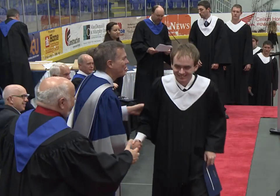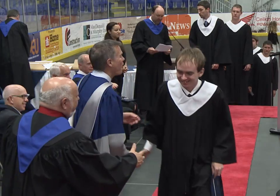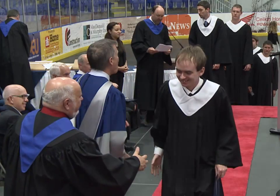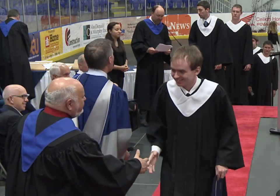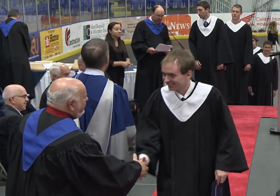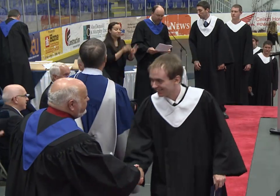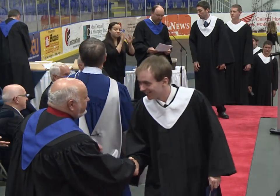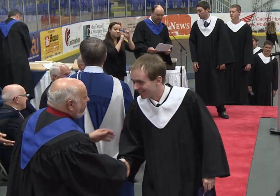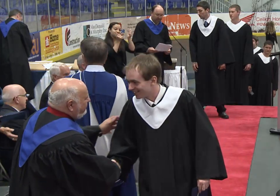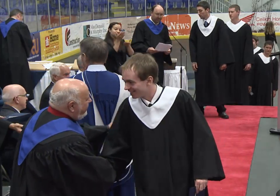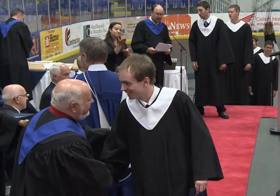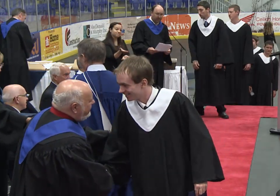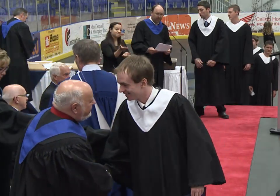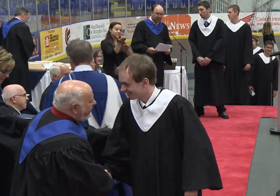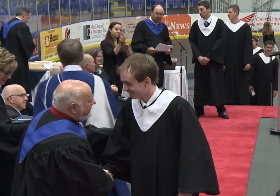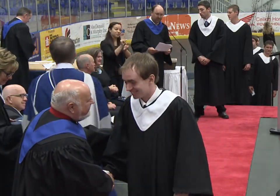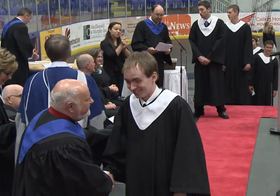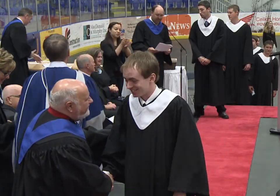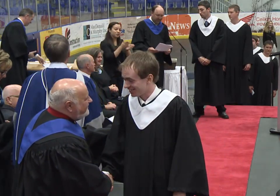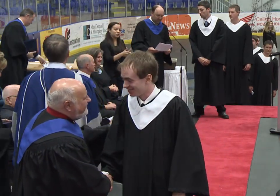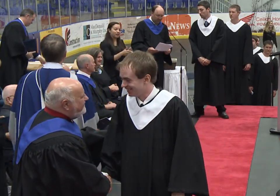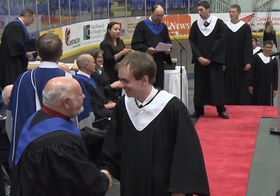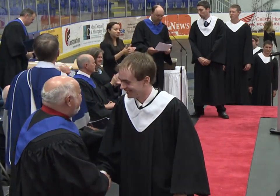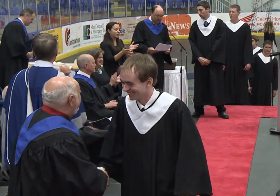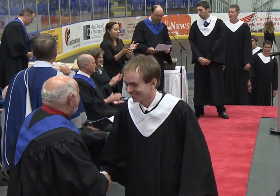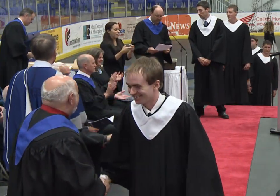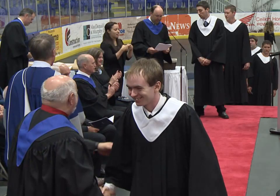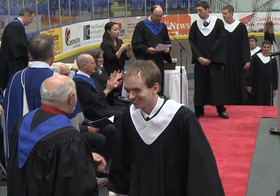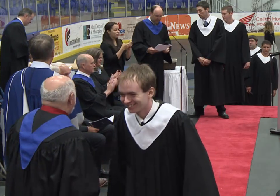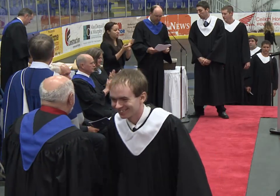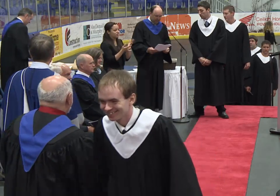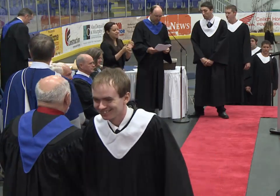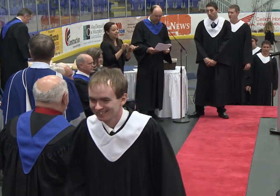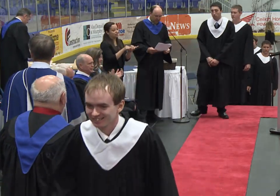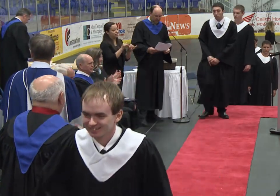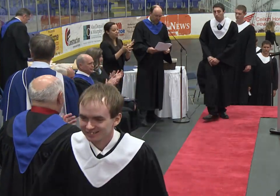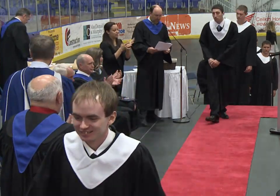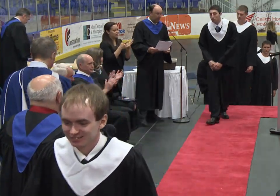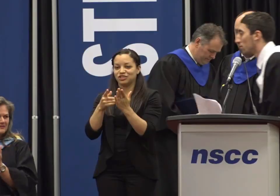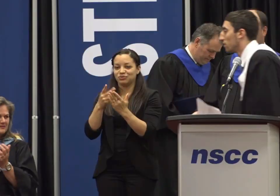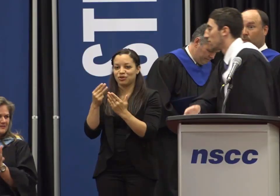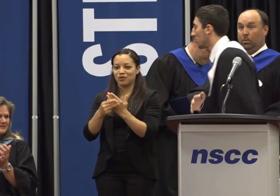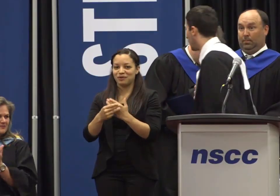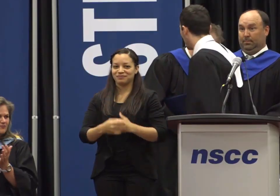Mr. President, the graduates from Electronic Engineering Technician Program.